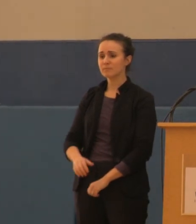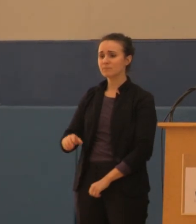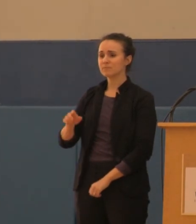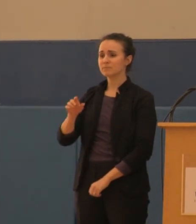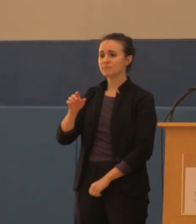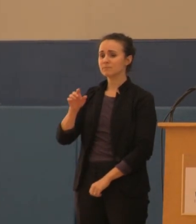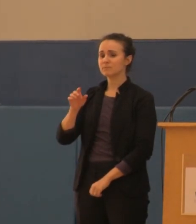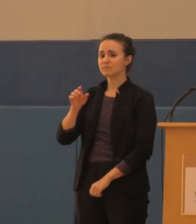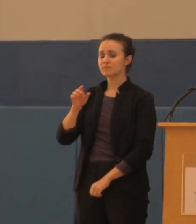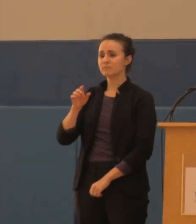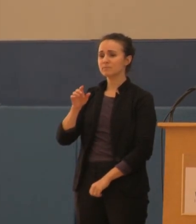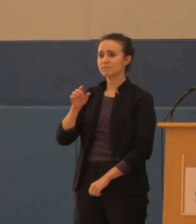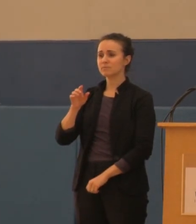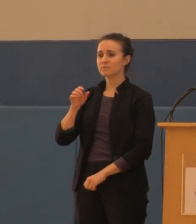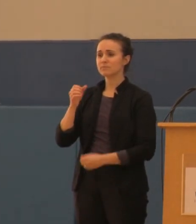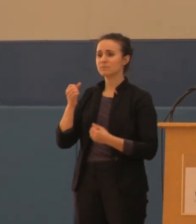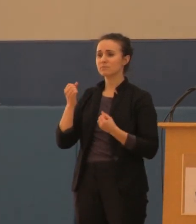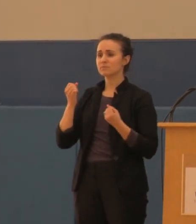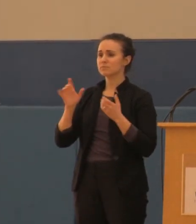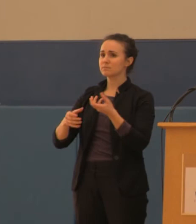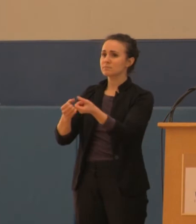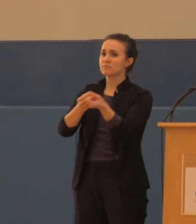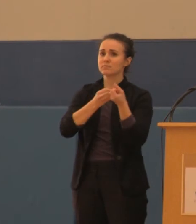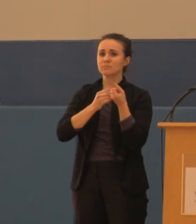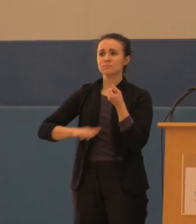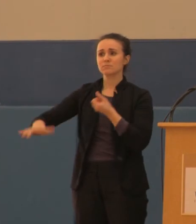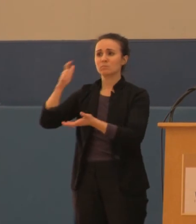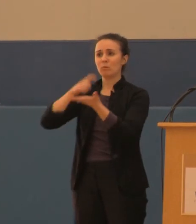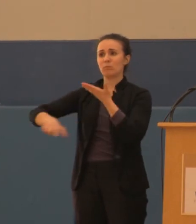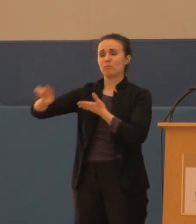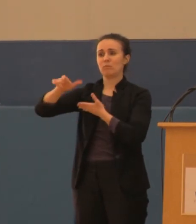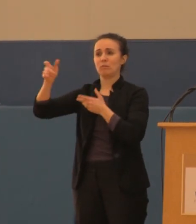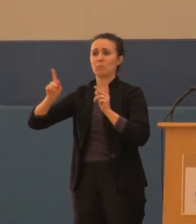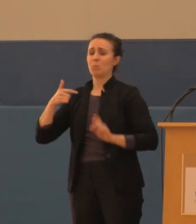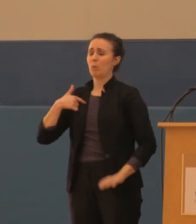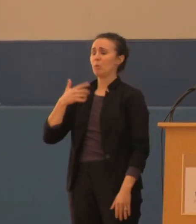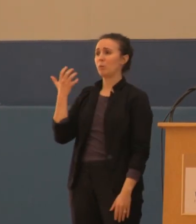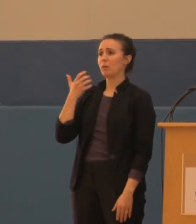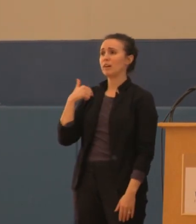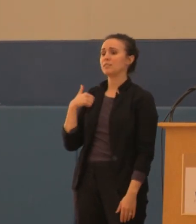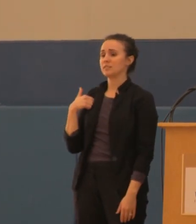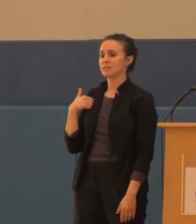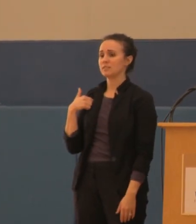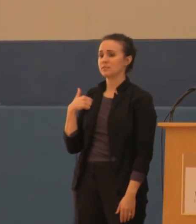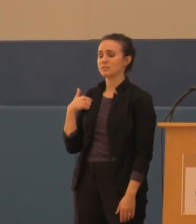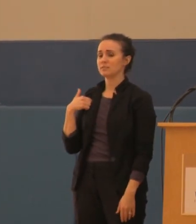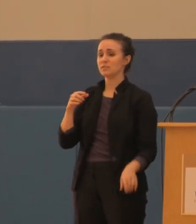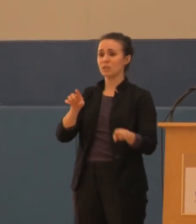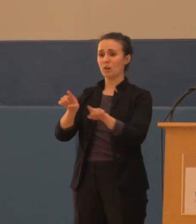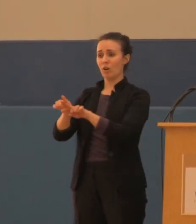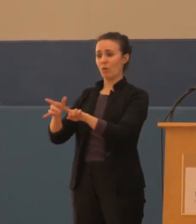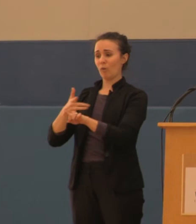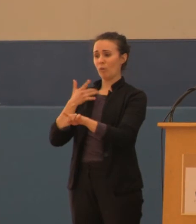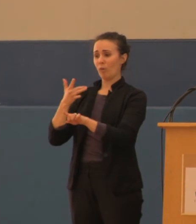and tumultuous times for our nation. And I can't help but to also